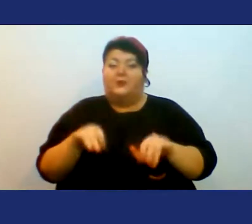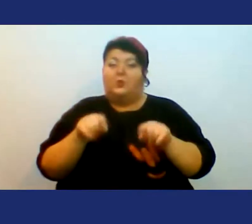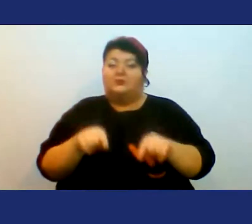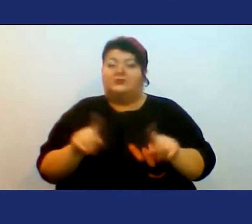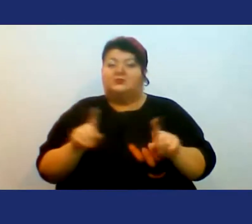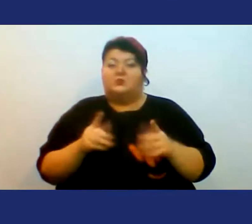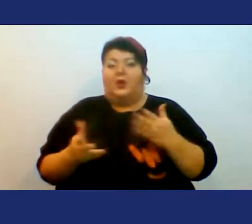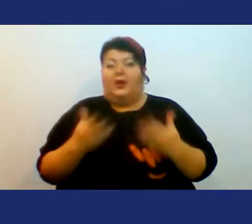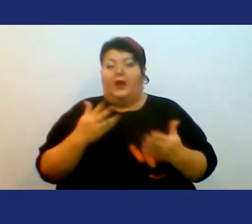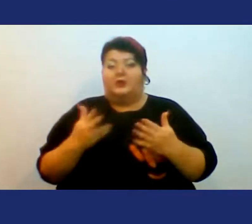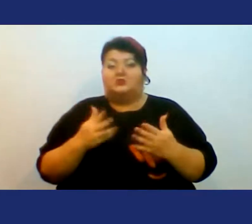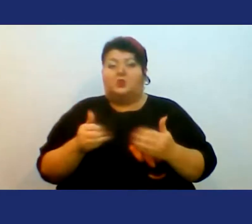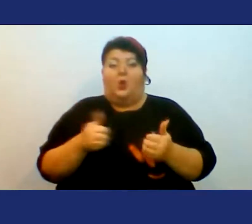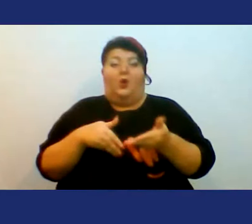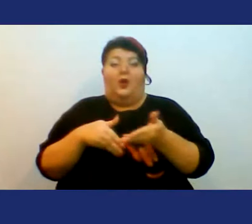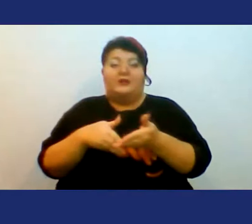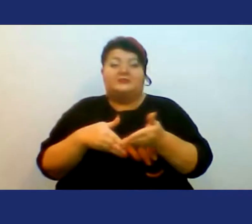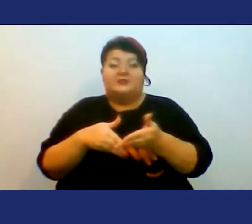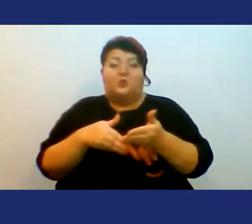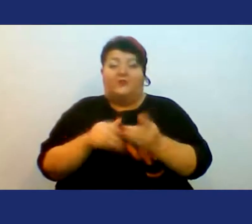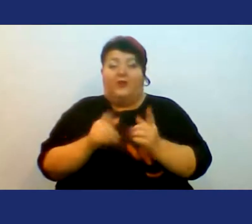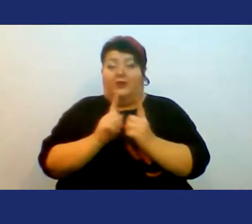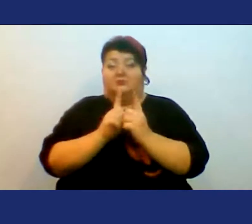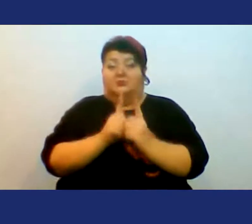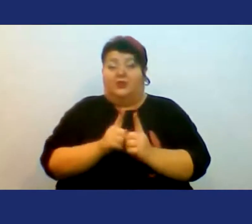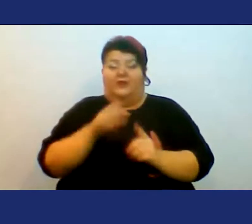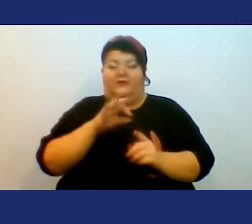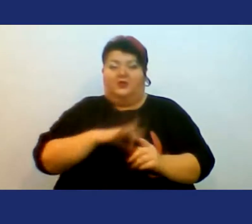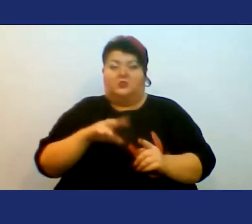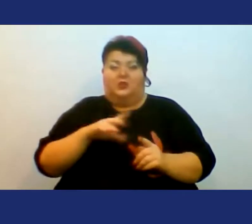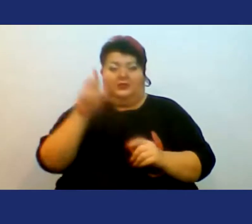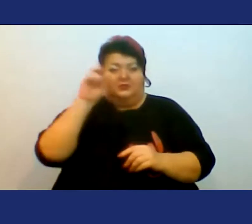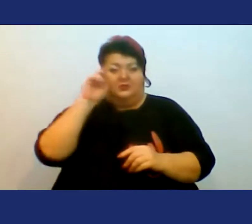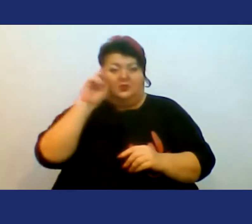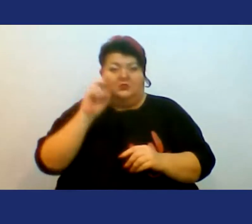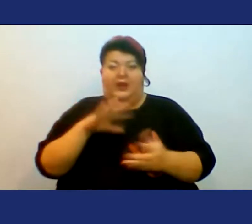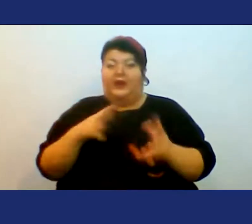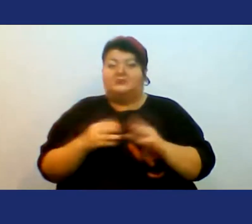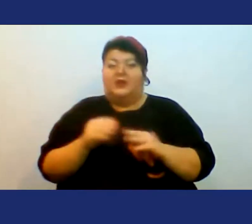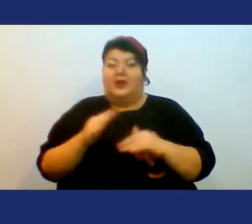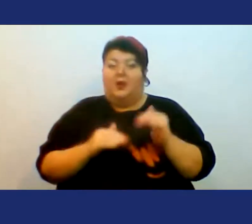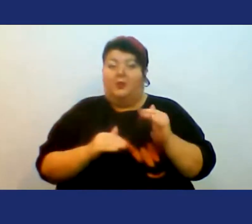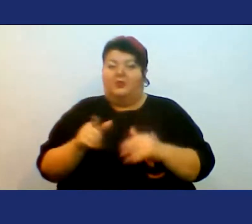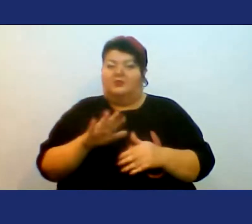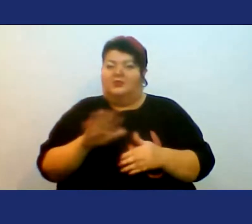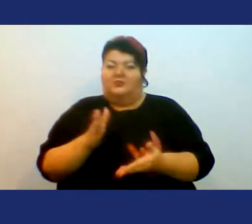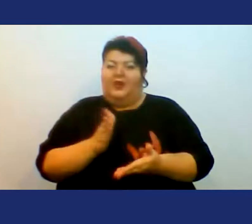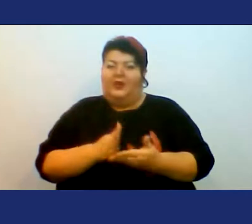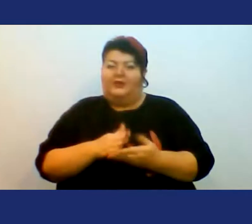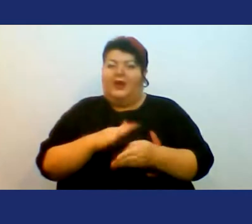assisting voters in voting. I spoke earlier about it. If the